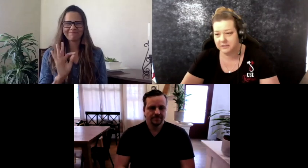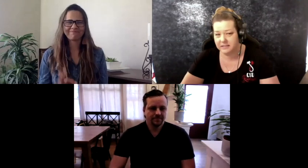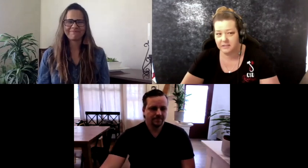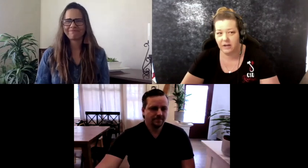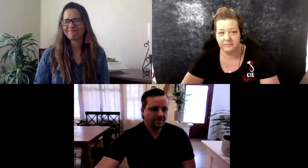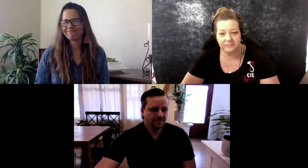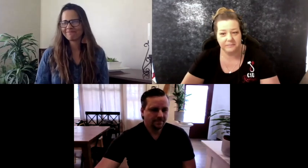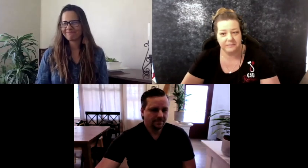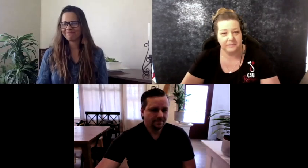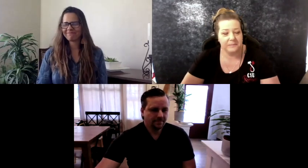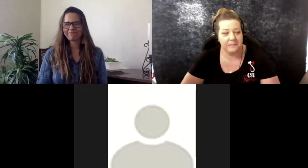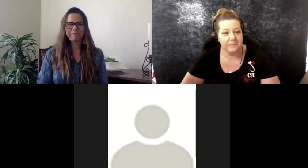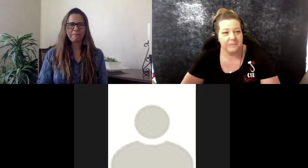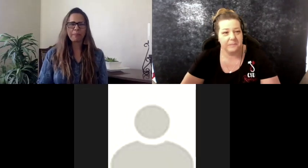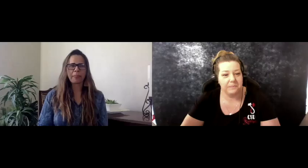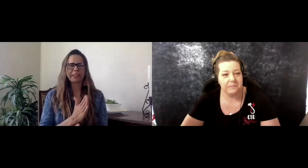at CSDR.